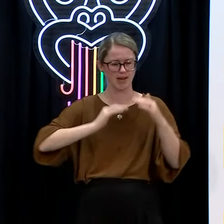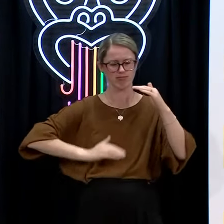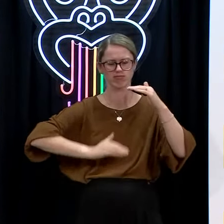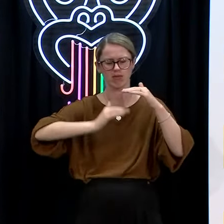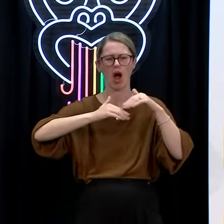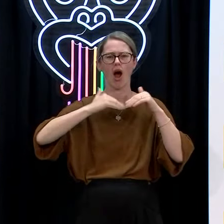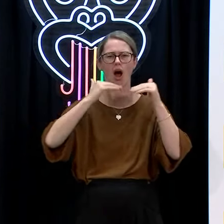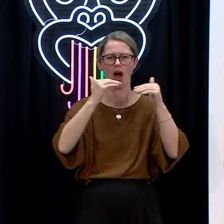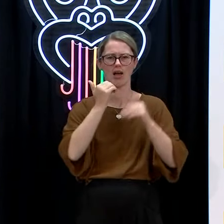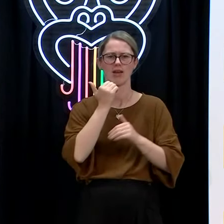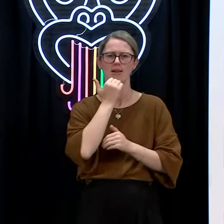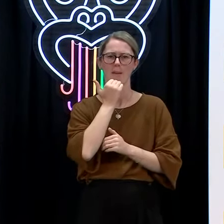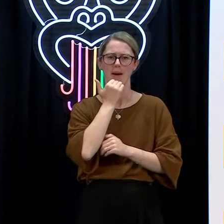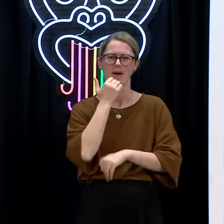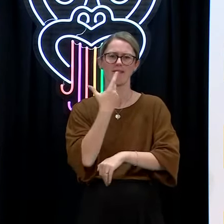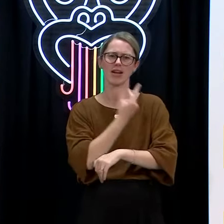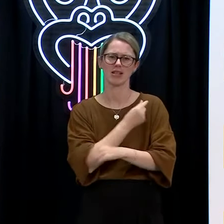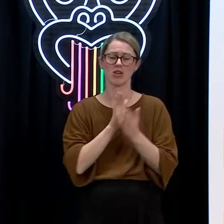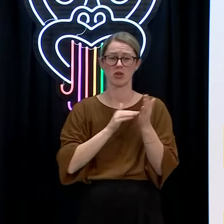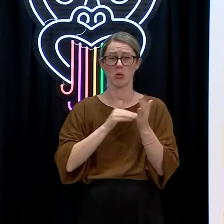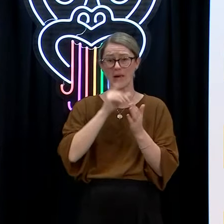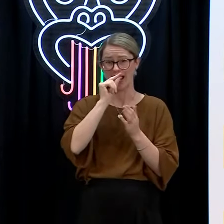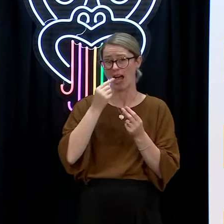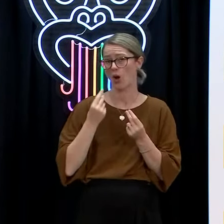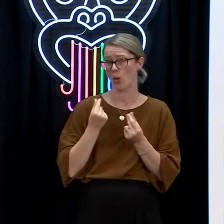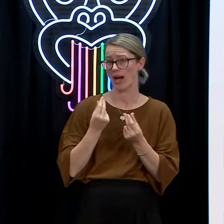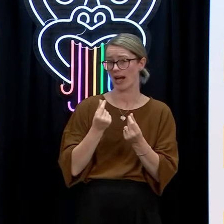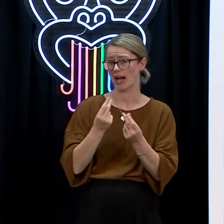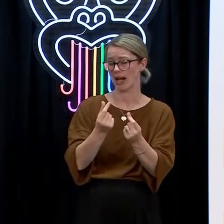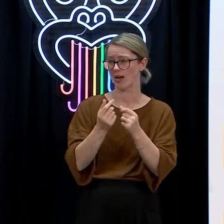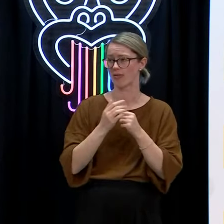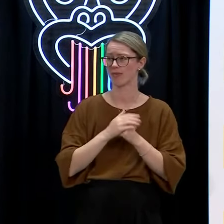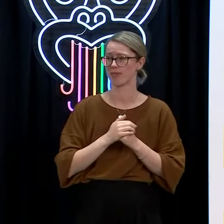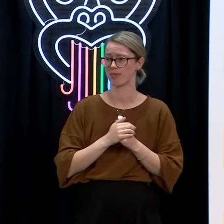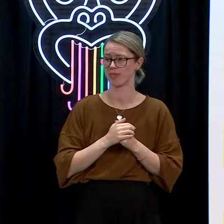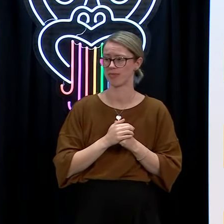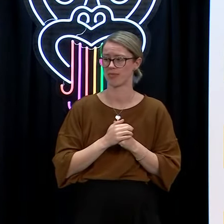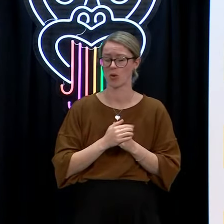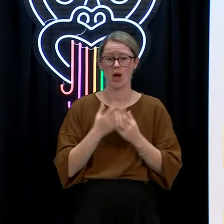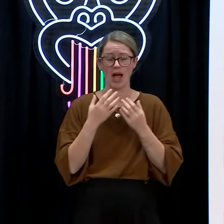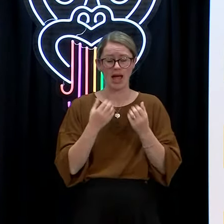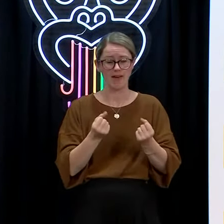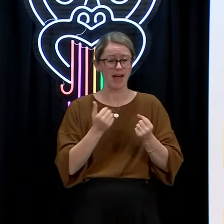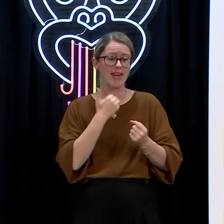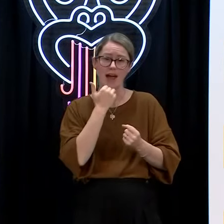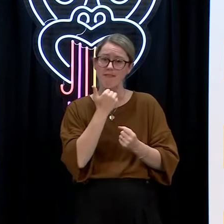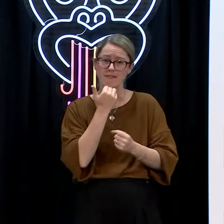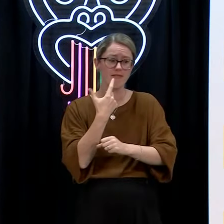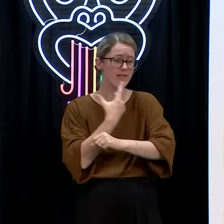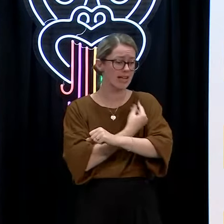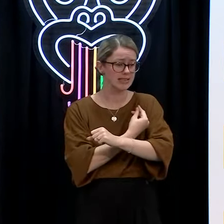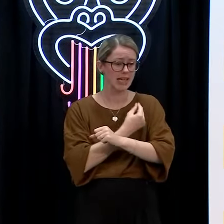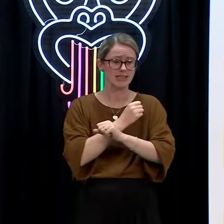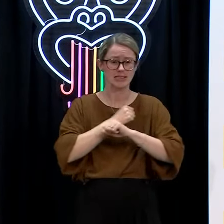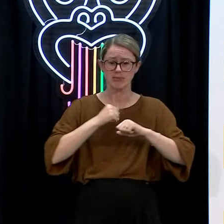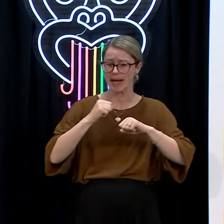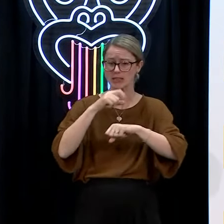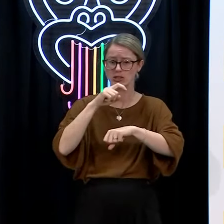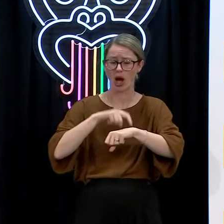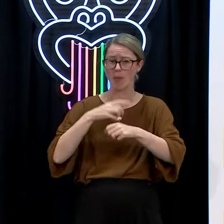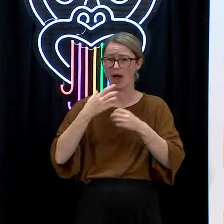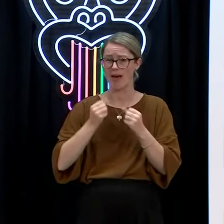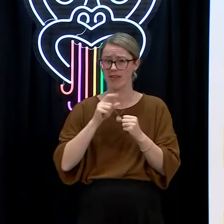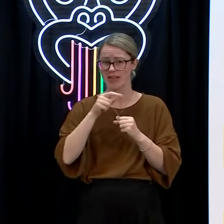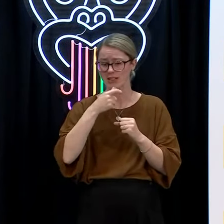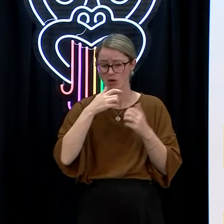very high levels of vaccination in New Zealand, and we can do that quickly. And we have the capacity to do it. We have the capacity in the